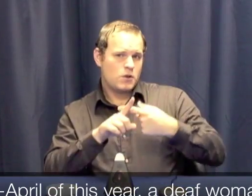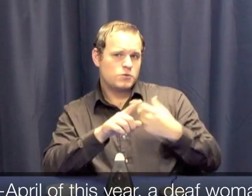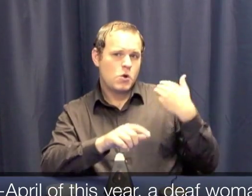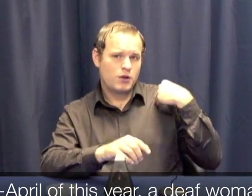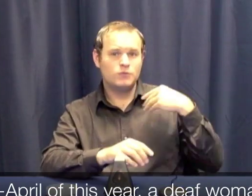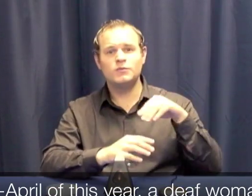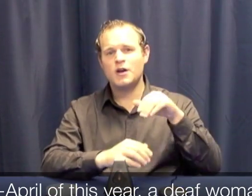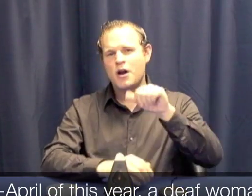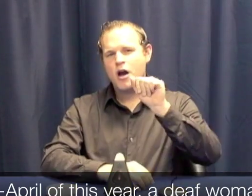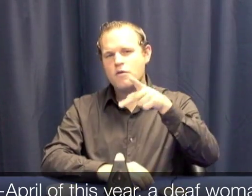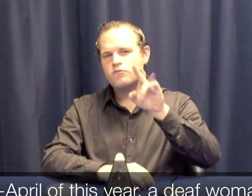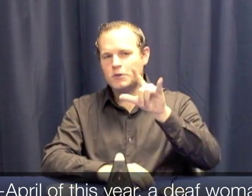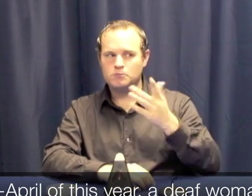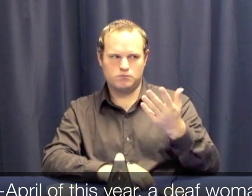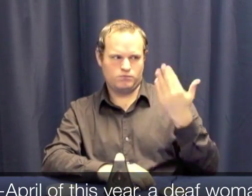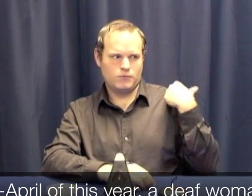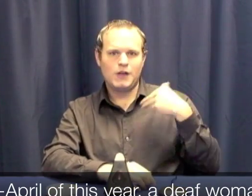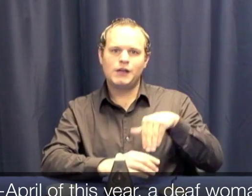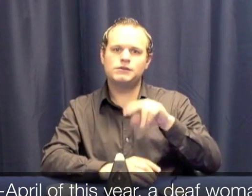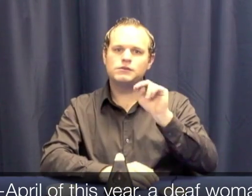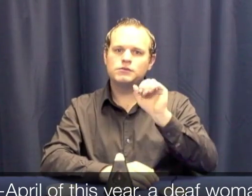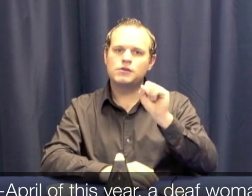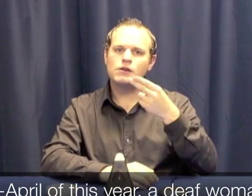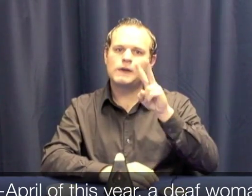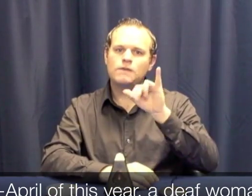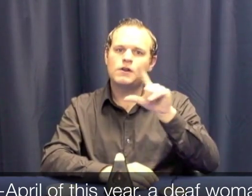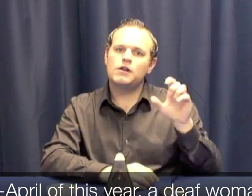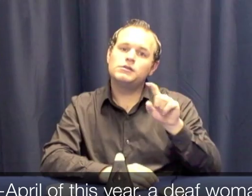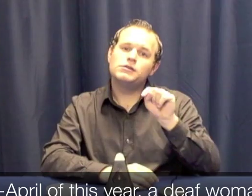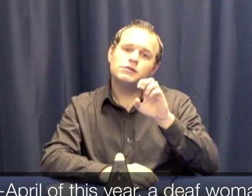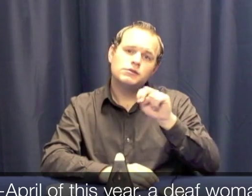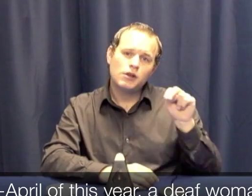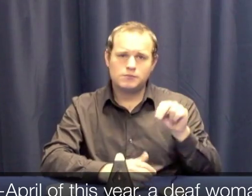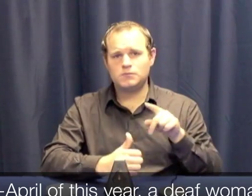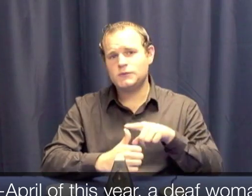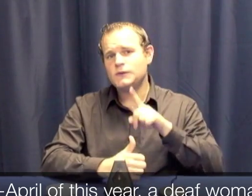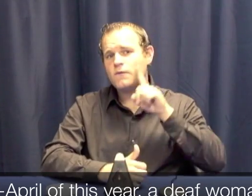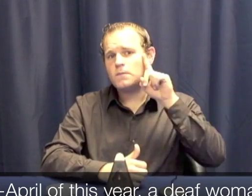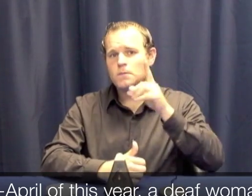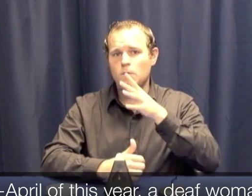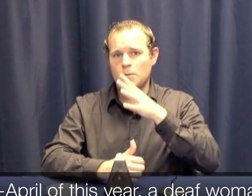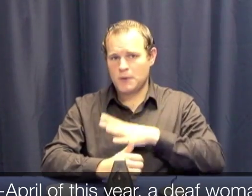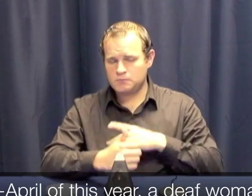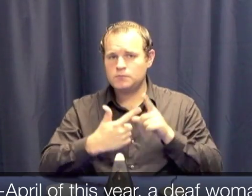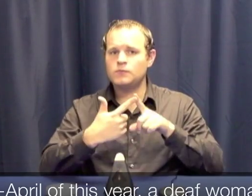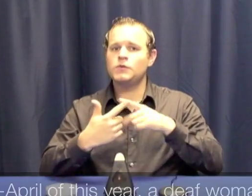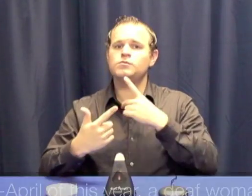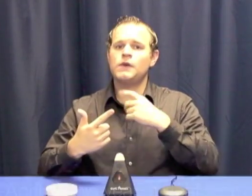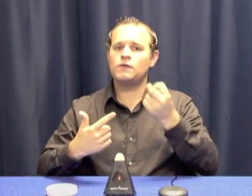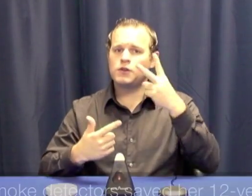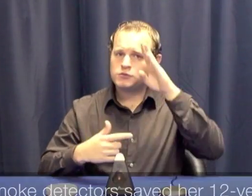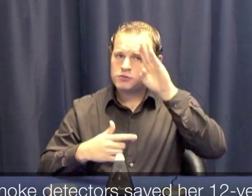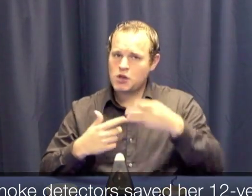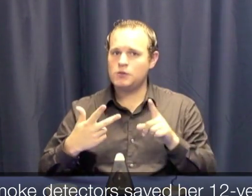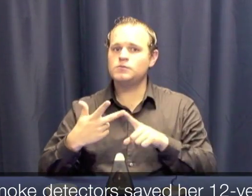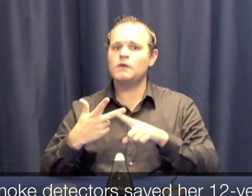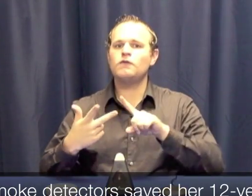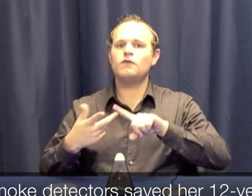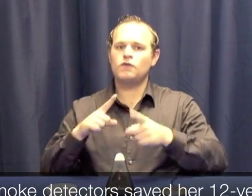no accessible smoke alarms in the home. In mid April of this year, a deaf woman in Nashville, Tennessee, was killed in a fire in